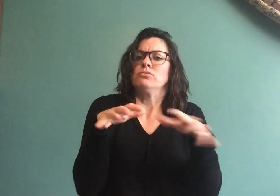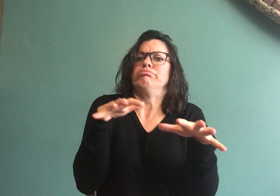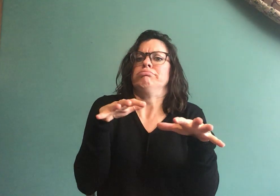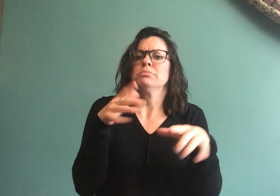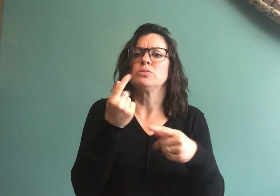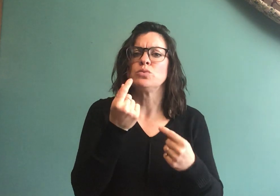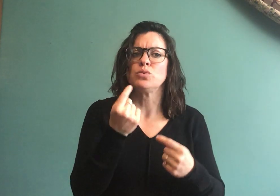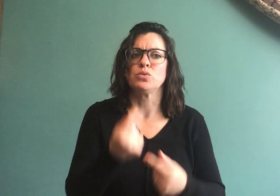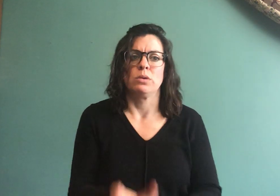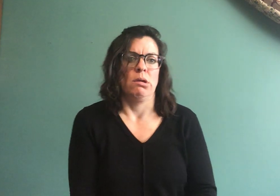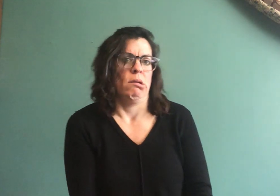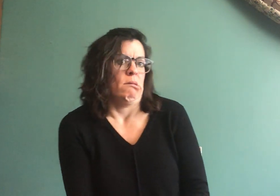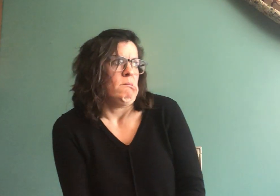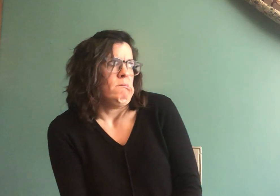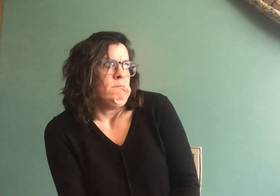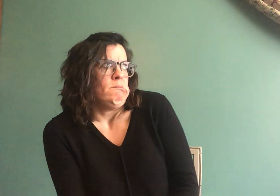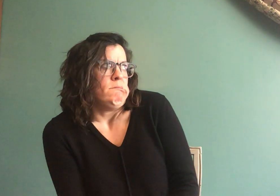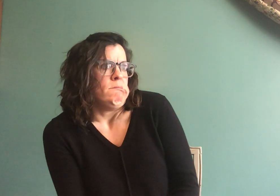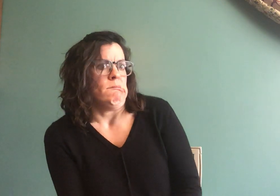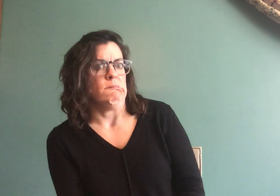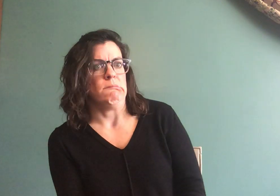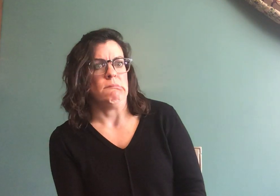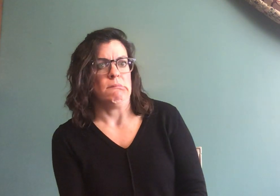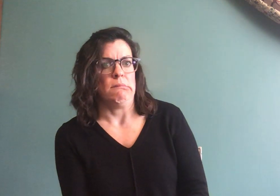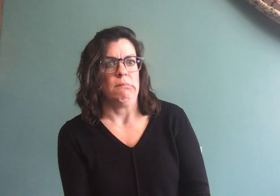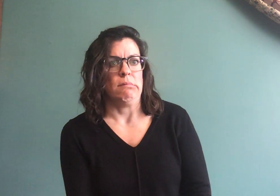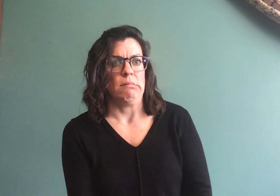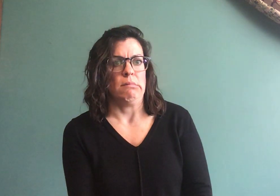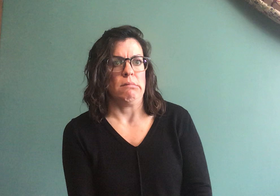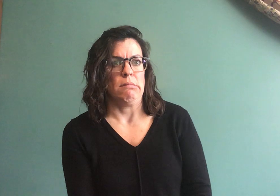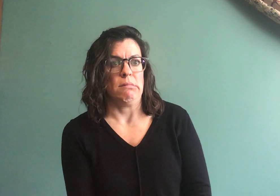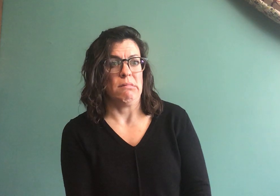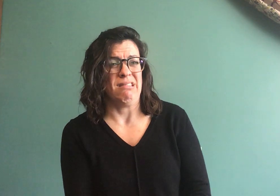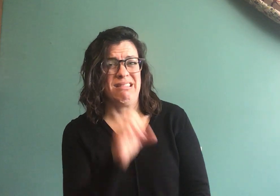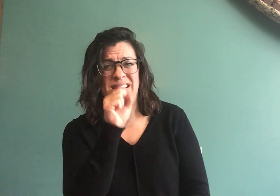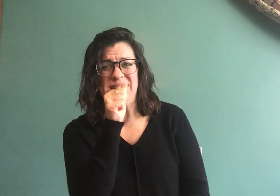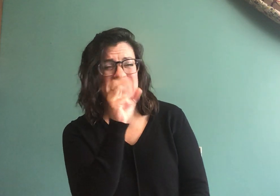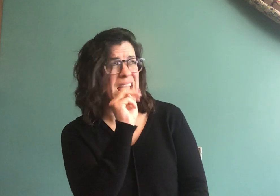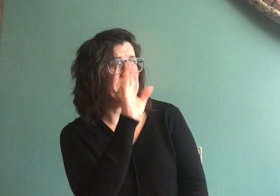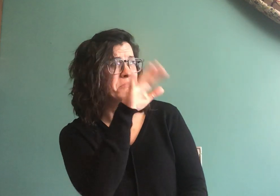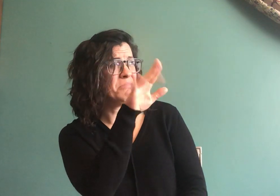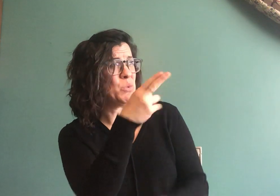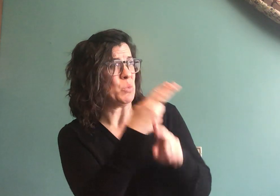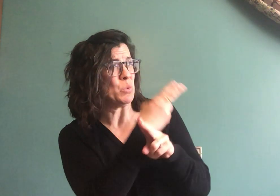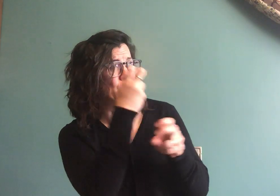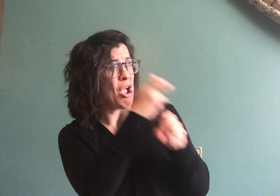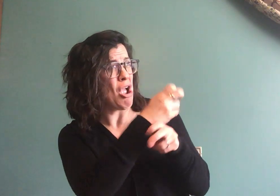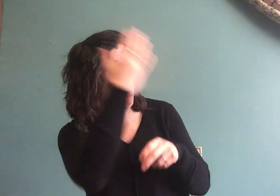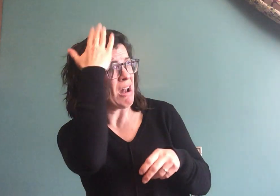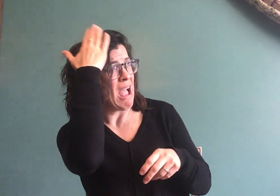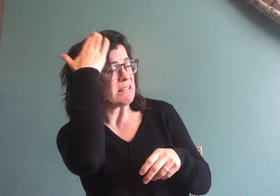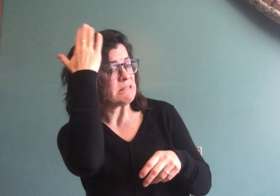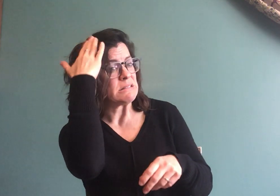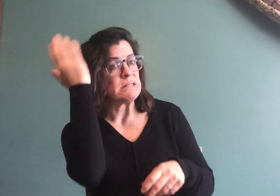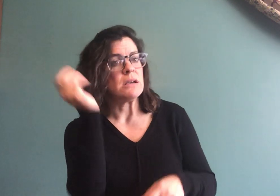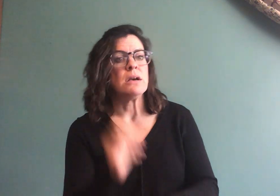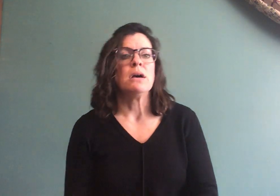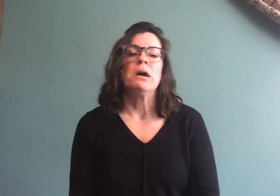Wear a hard hat? No. Well, wear a hard hat, but yeah. Okay, so I'm gonna back up a minute